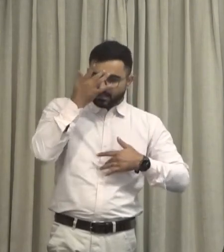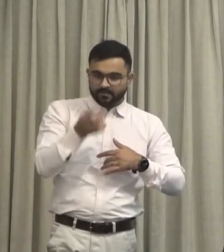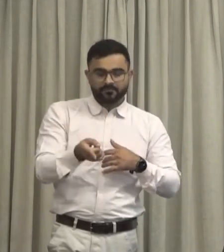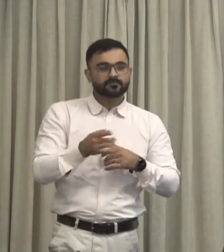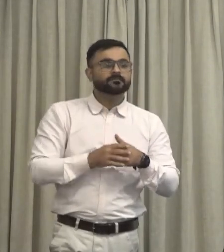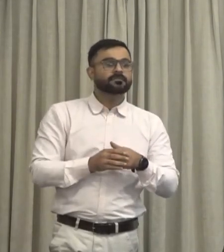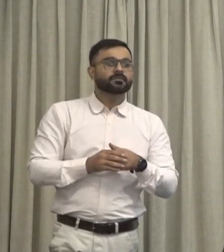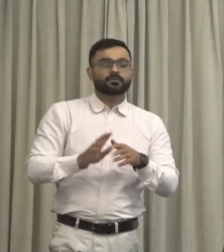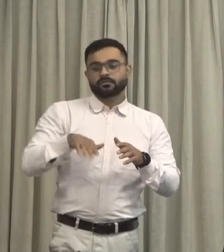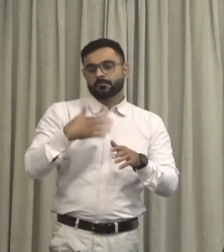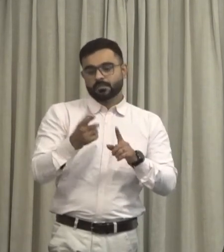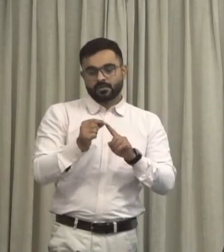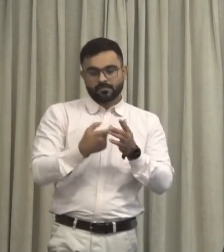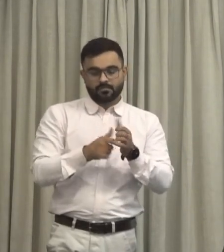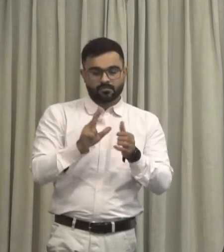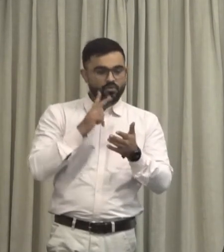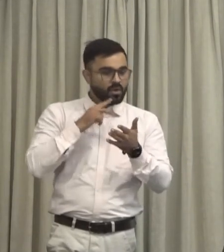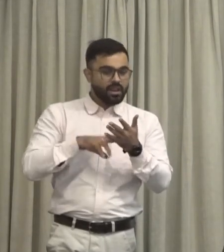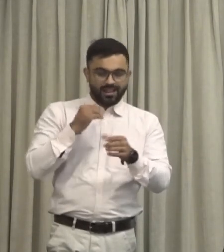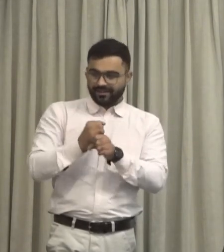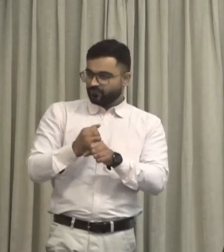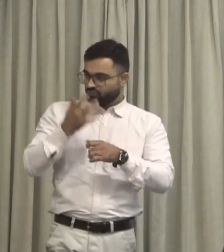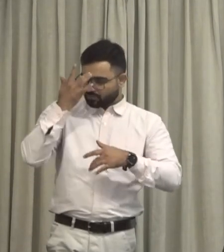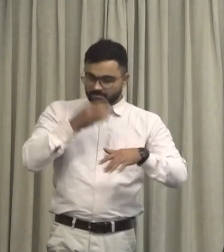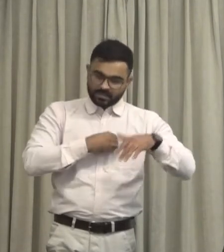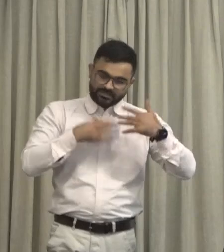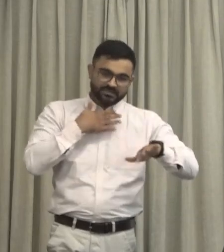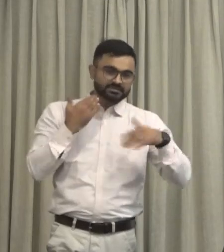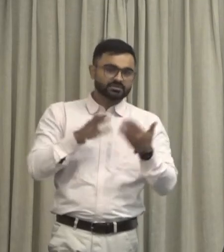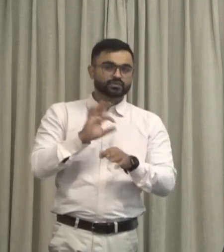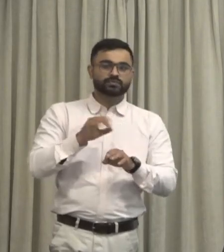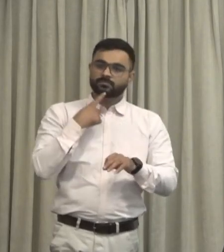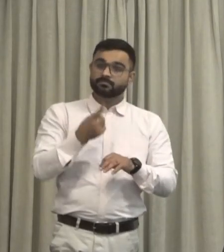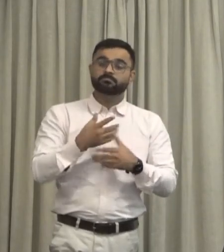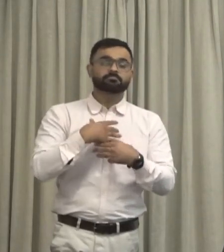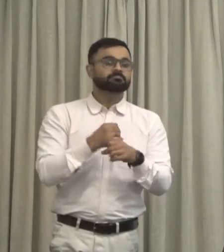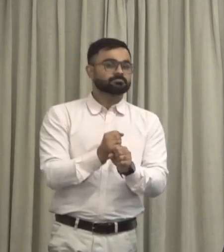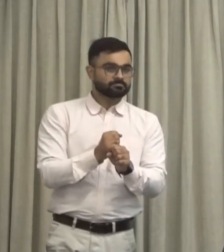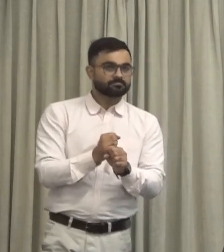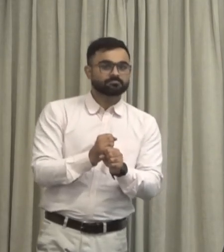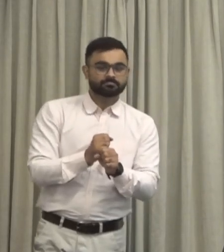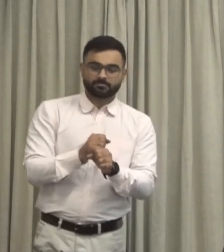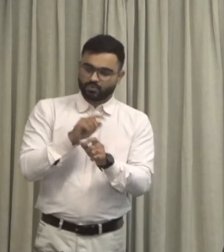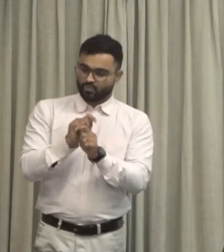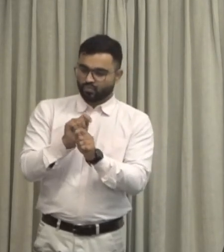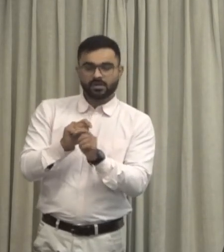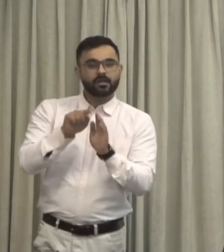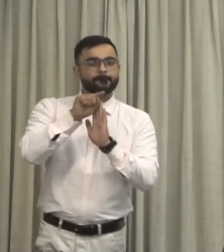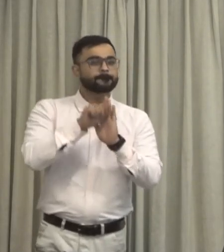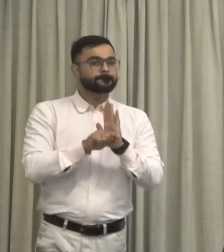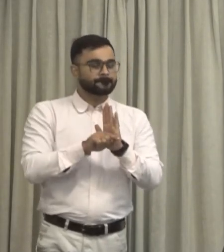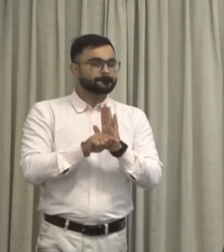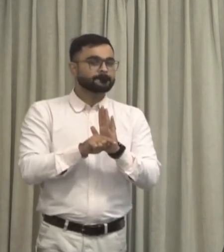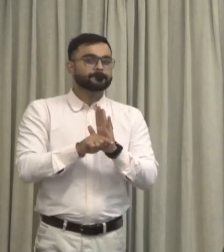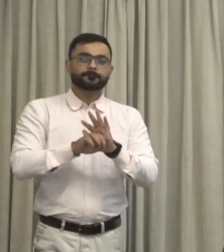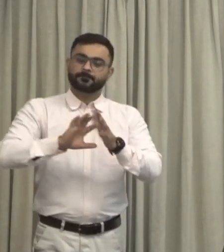I will neither prolong the suffering but nor hasten the death. I think when we will work on these principles,